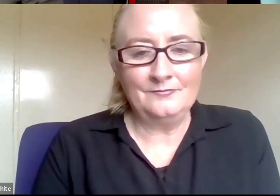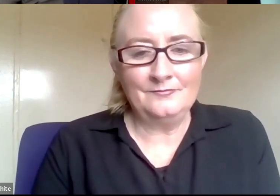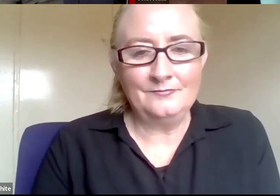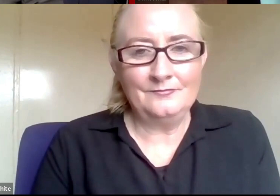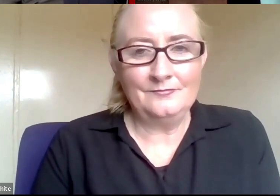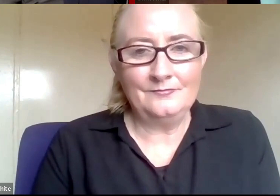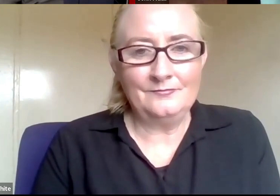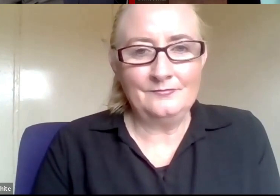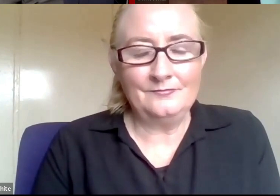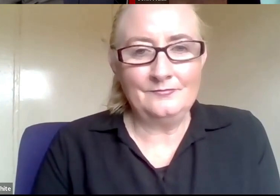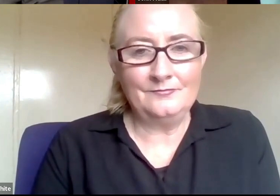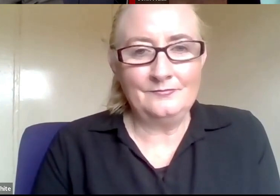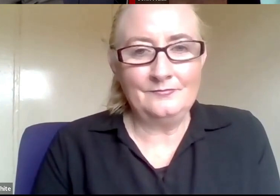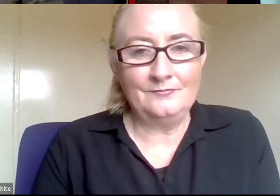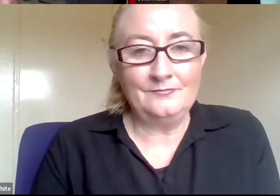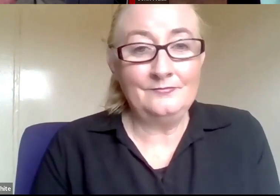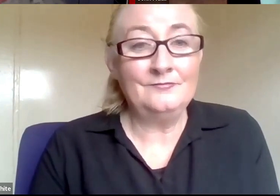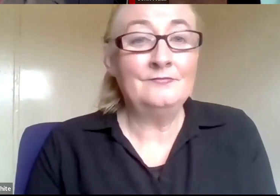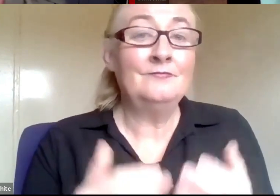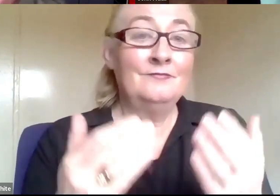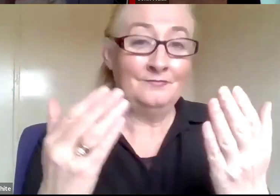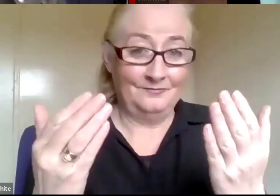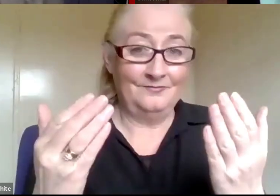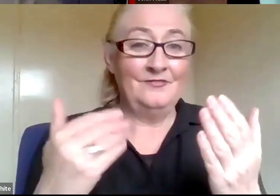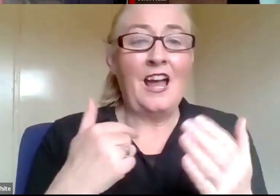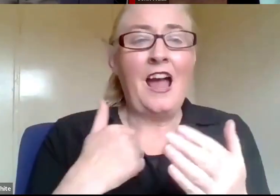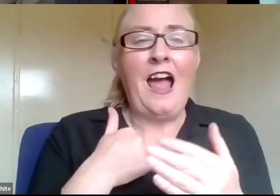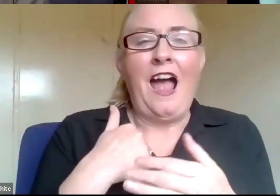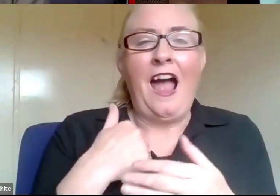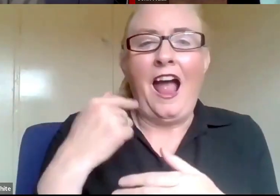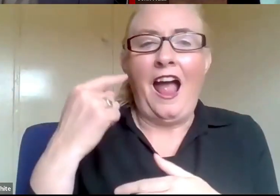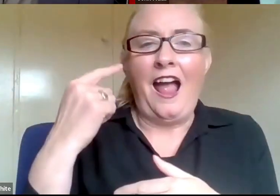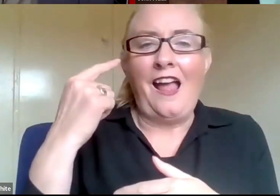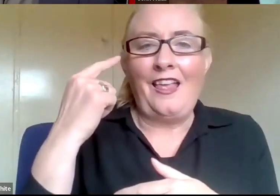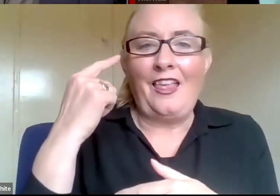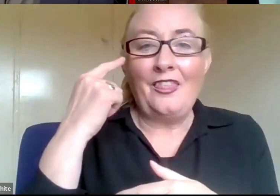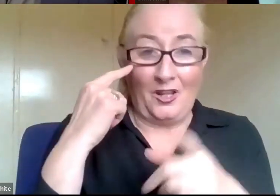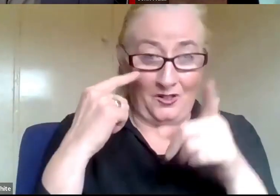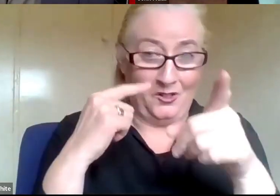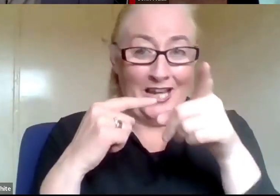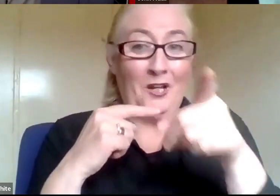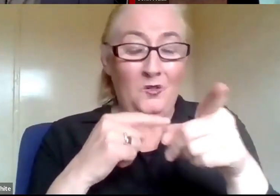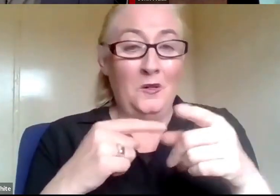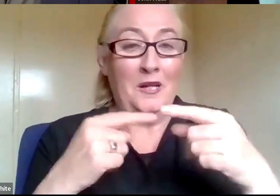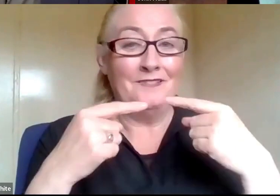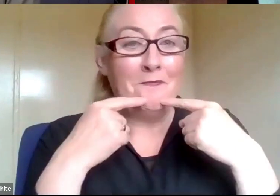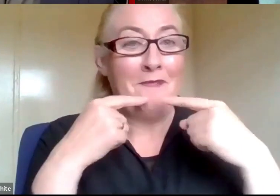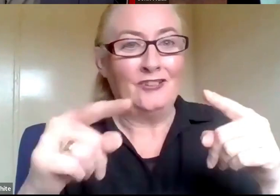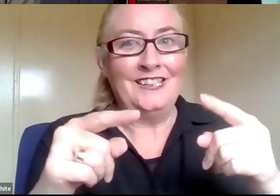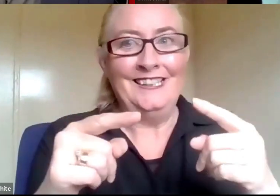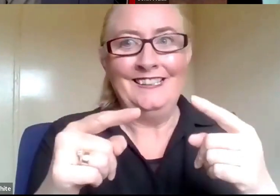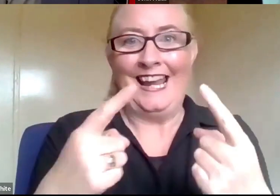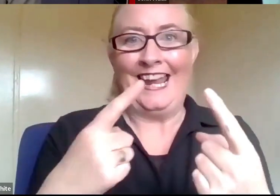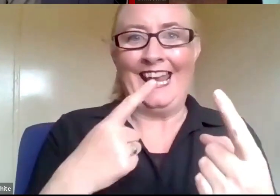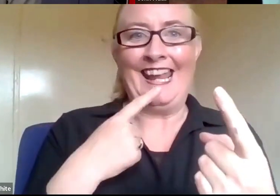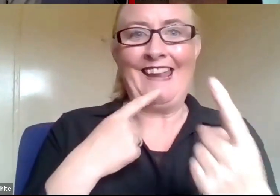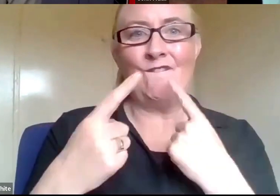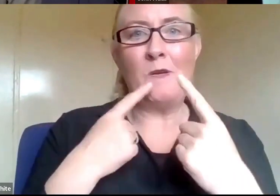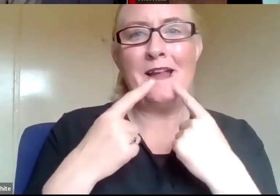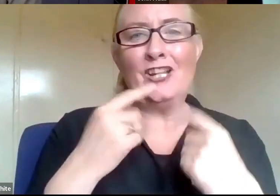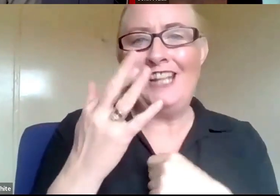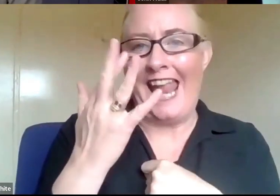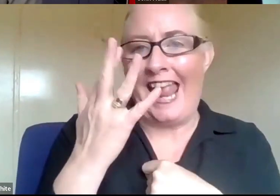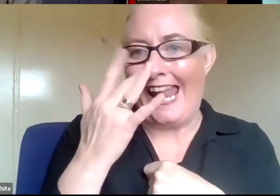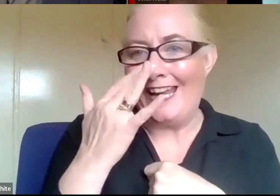I think you mentioned the information age, which makes me also think at